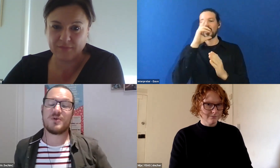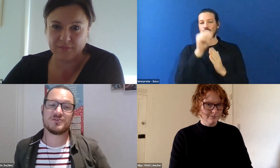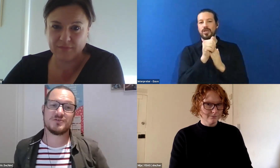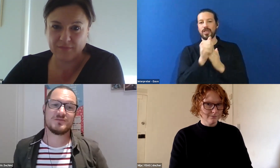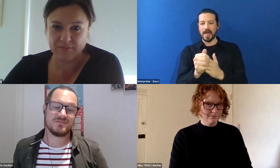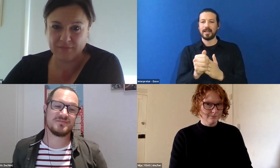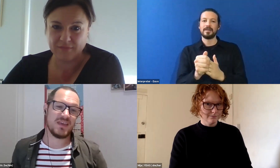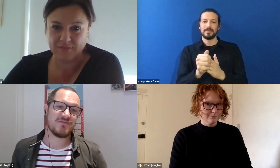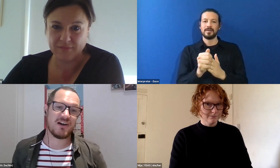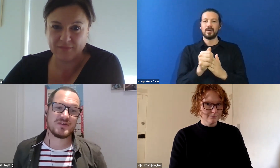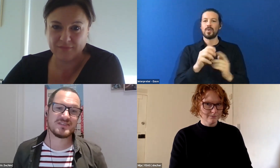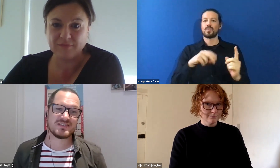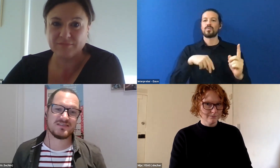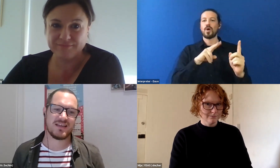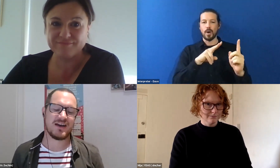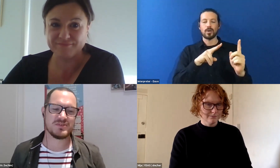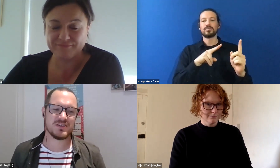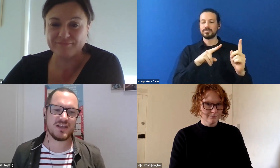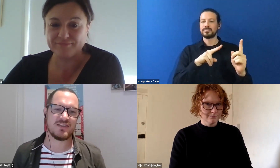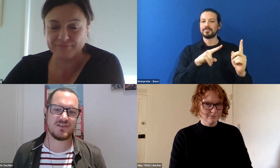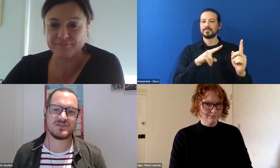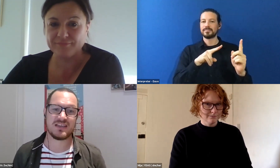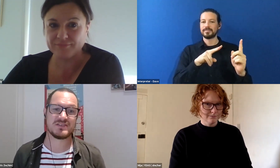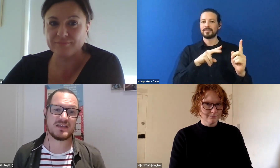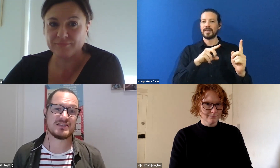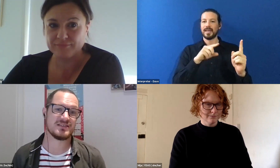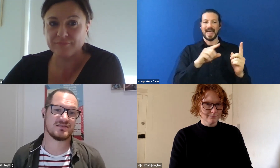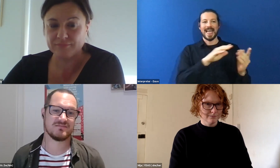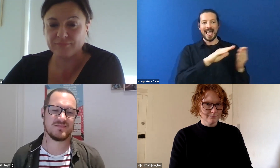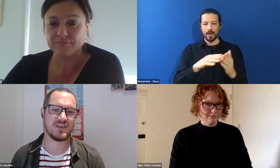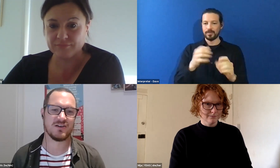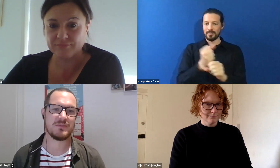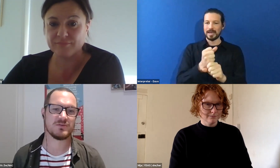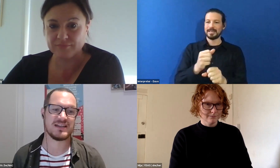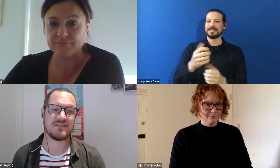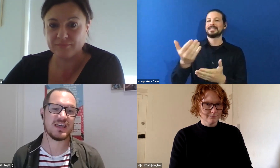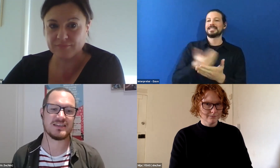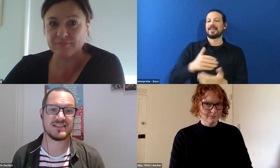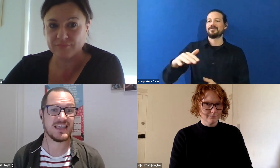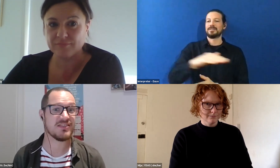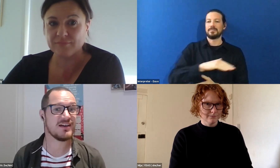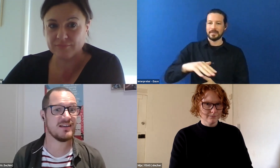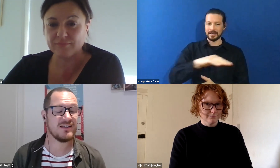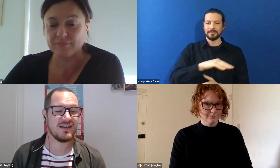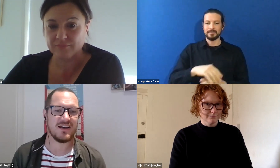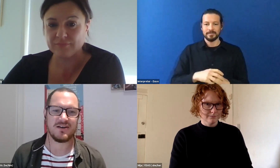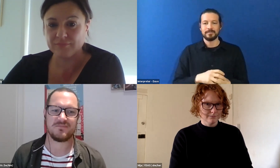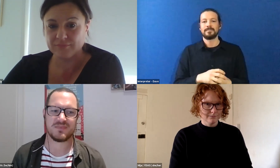role model environments help to create those safe spaces for young people to navigate